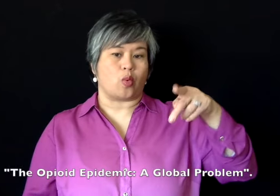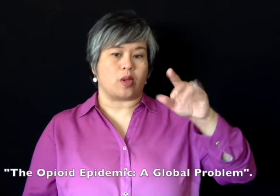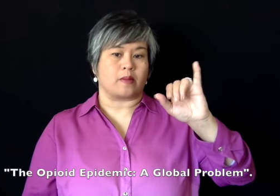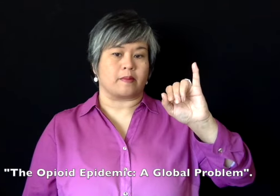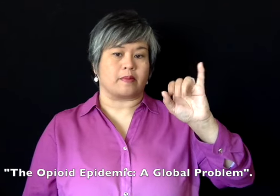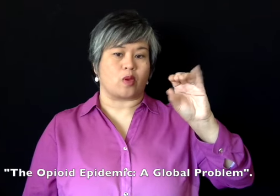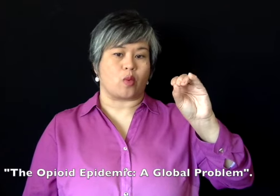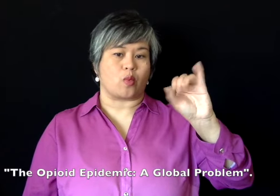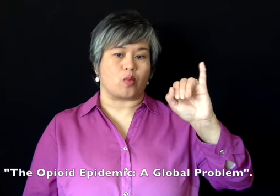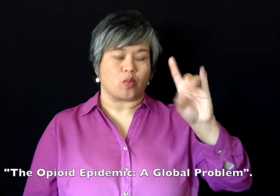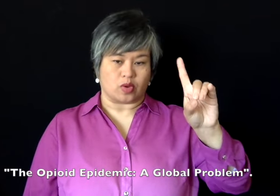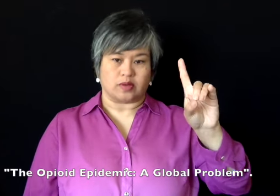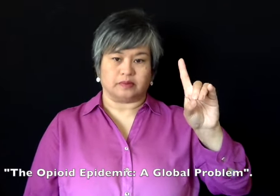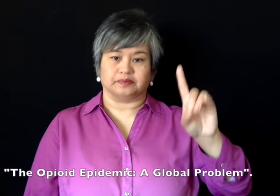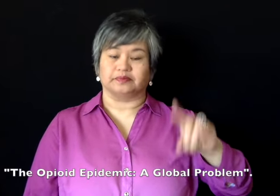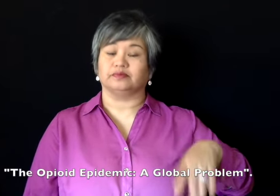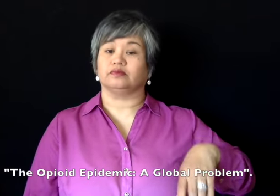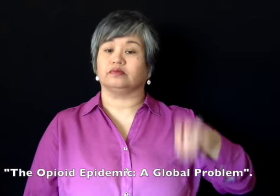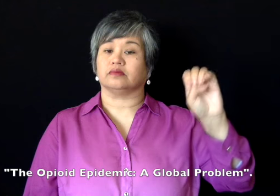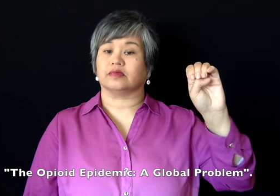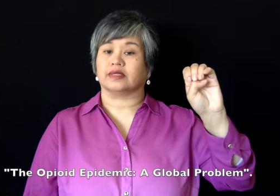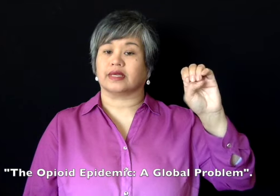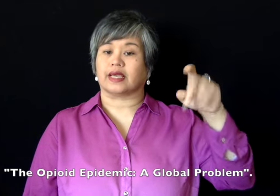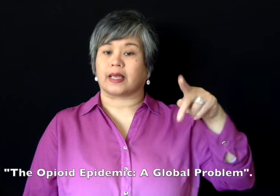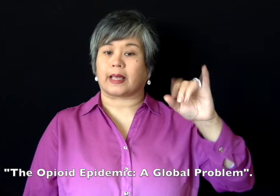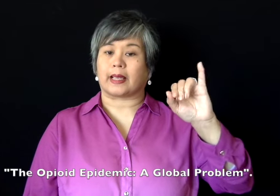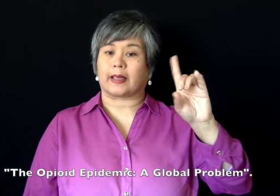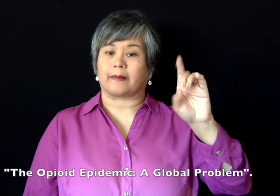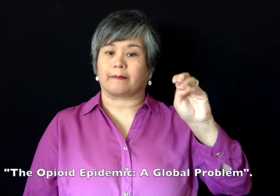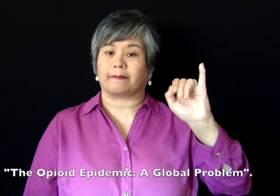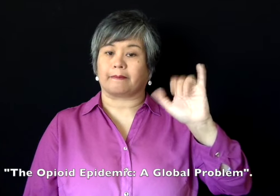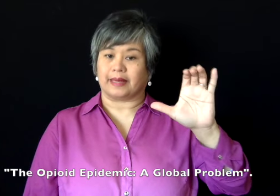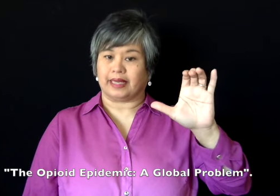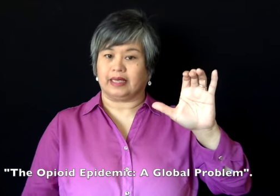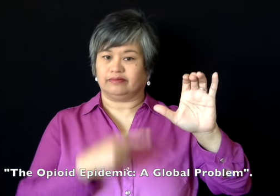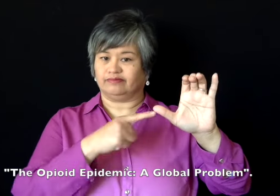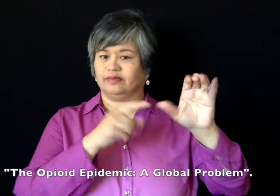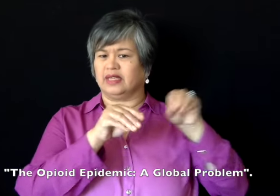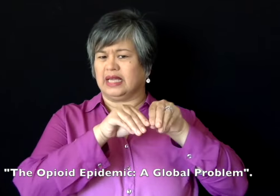entitled The Opioid Epidemic, a Global Problem.